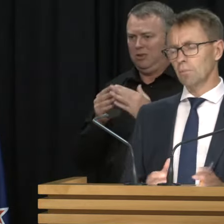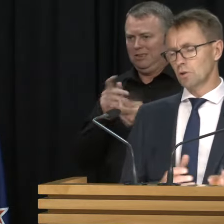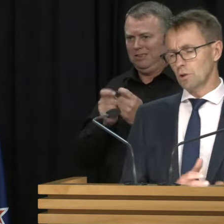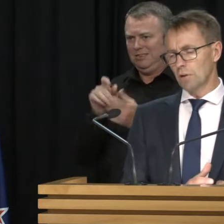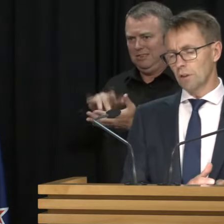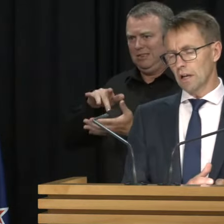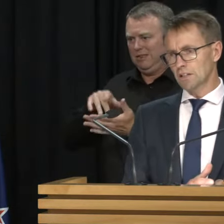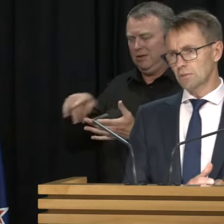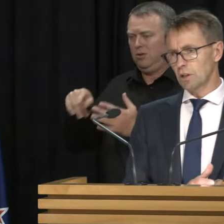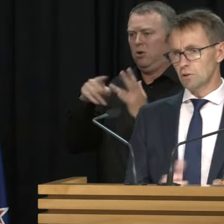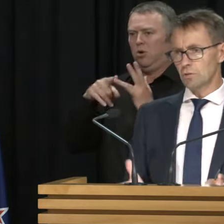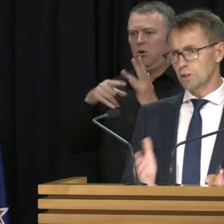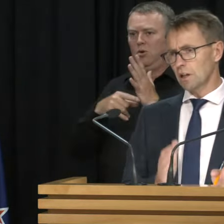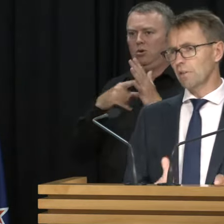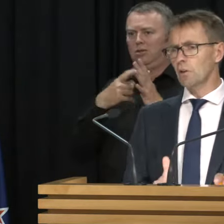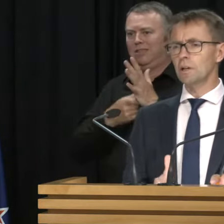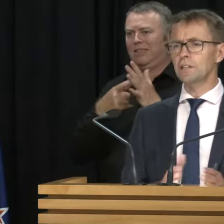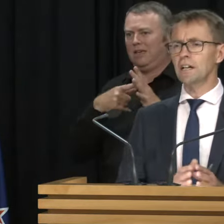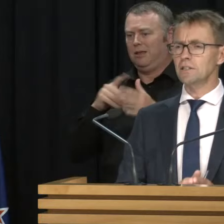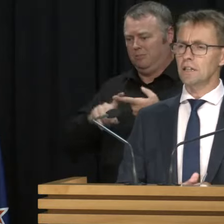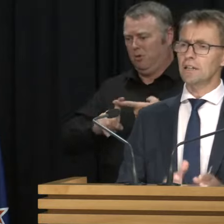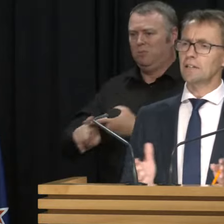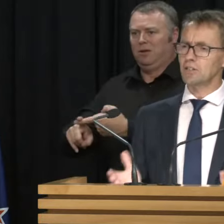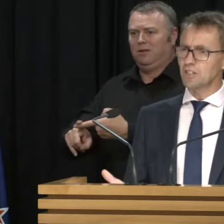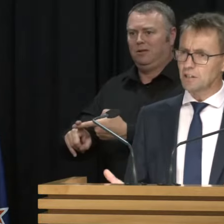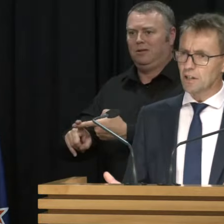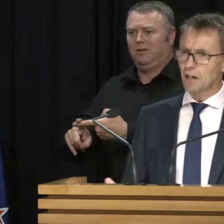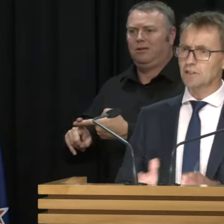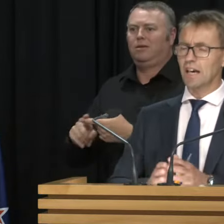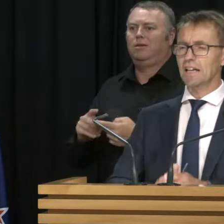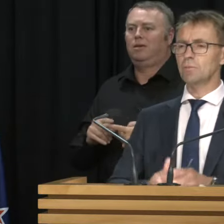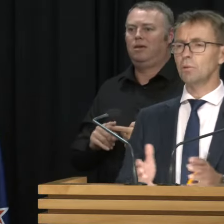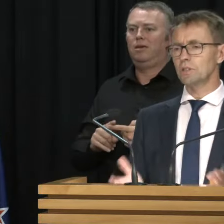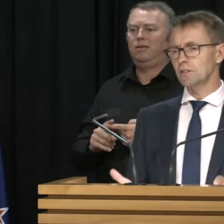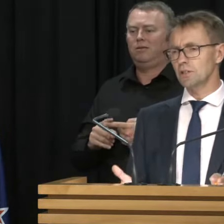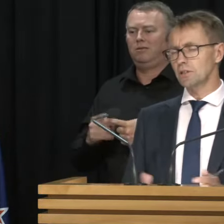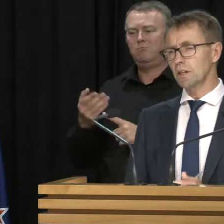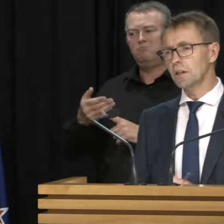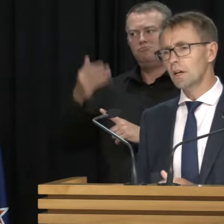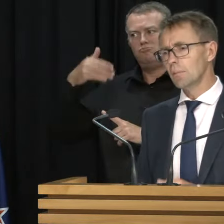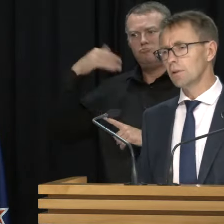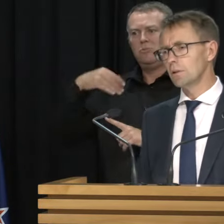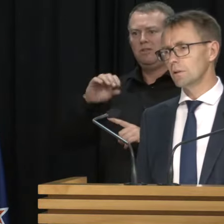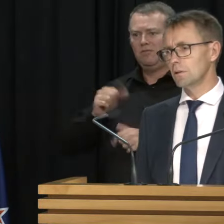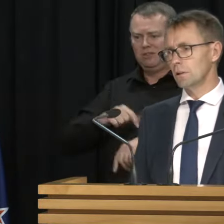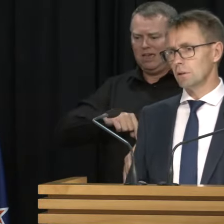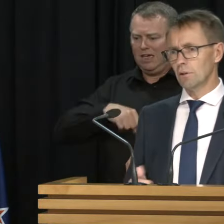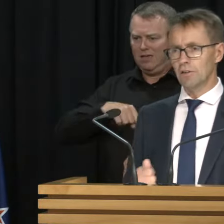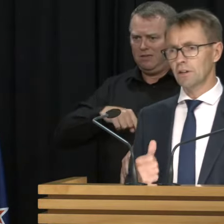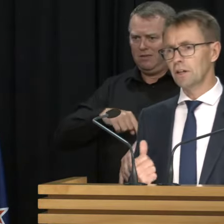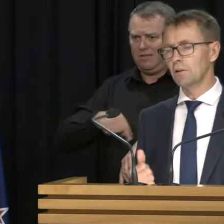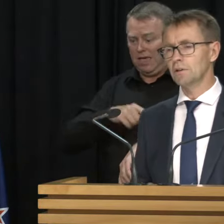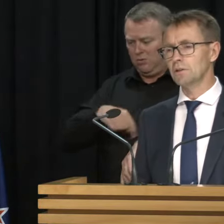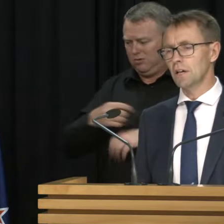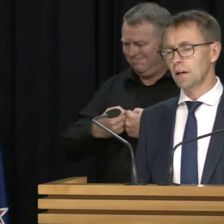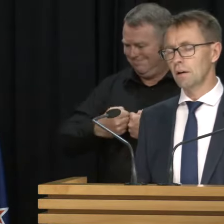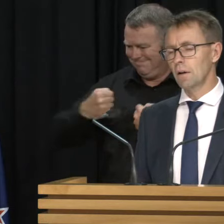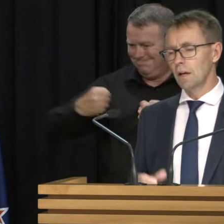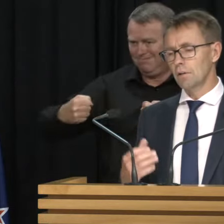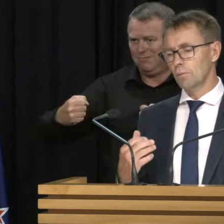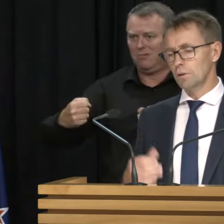course over the last week or two, particularly in the early days, it had extended hours and more testers there. And the great thing here